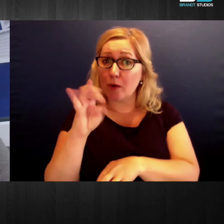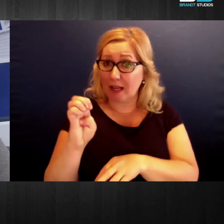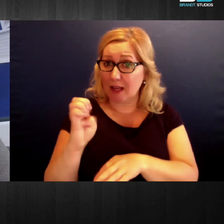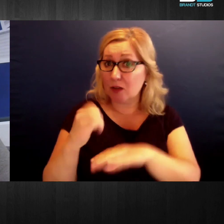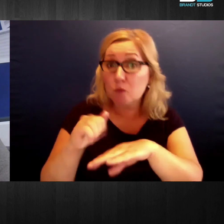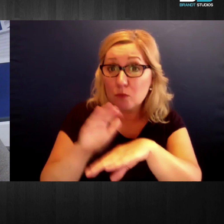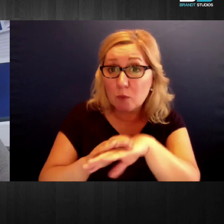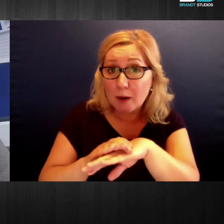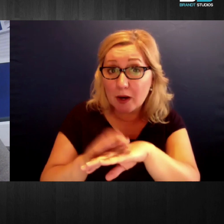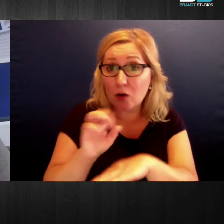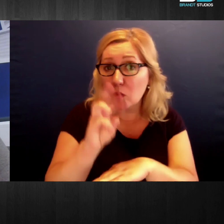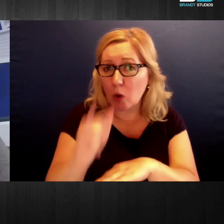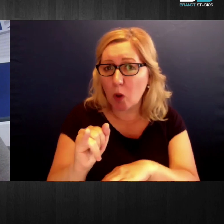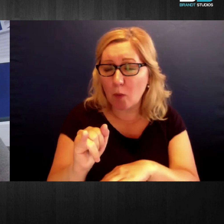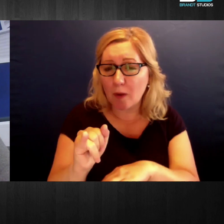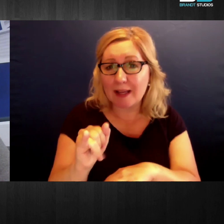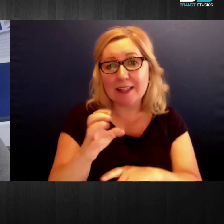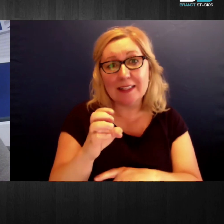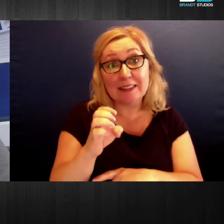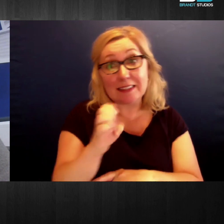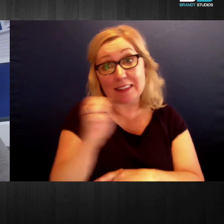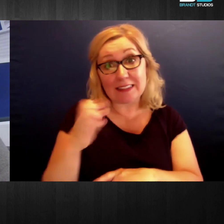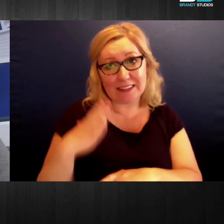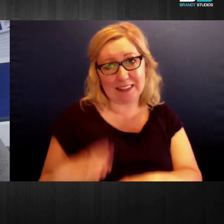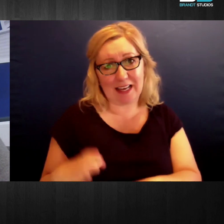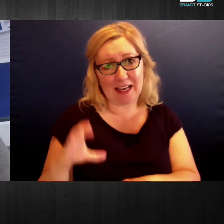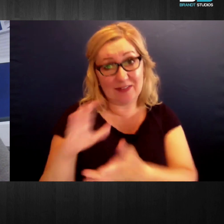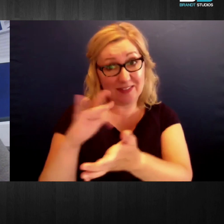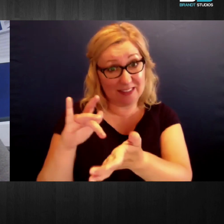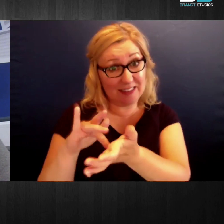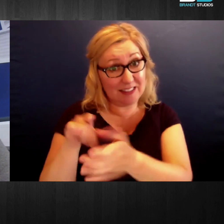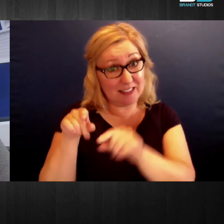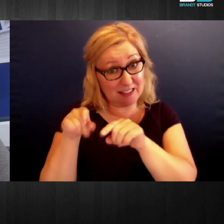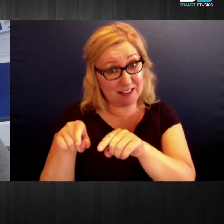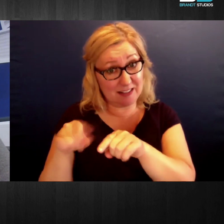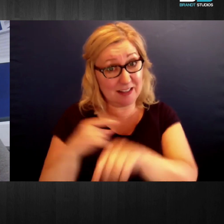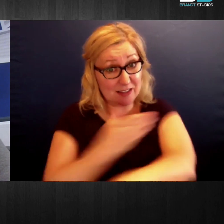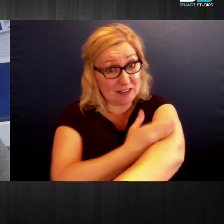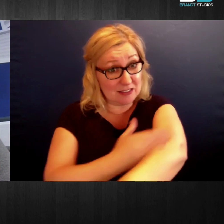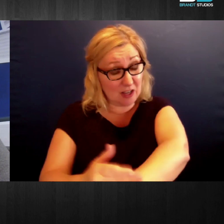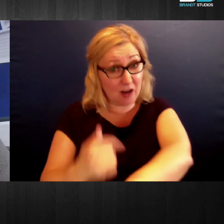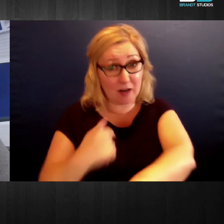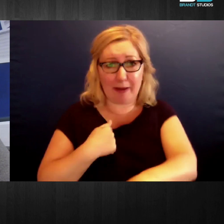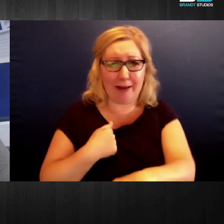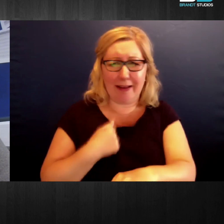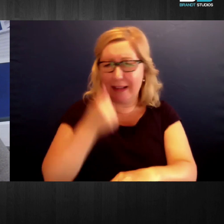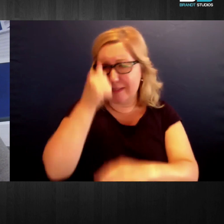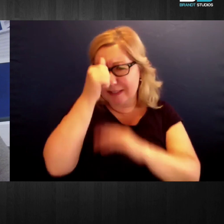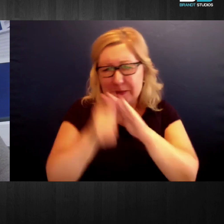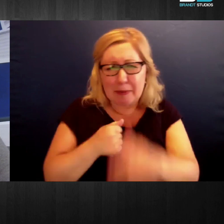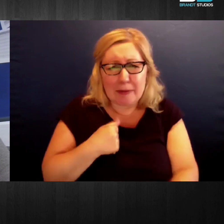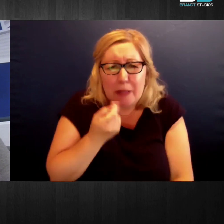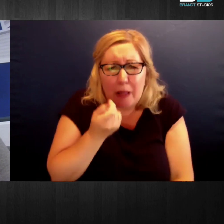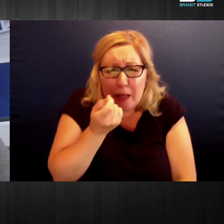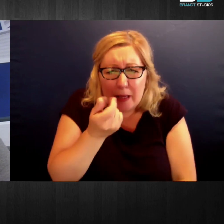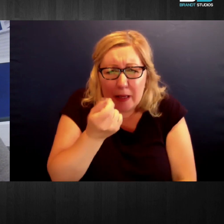very inexperienced, but very open-minded to the challenges that youth work present like day to day. I had